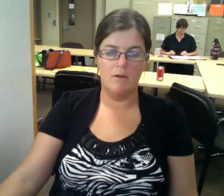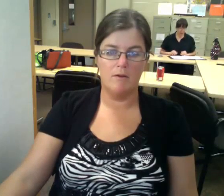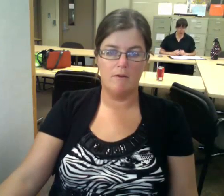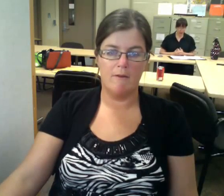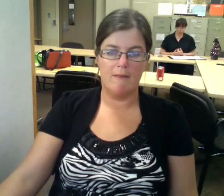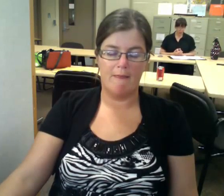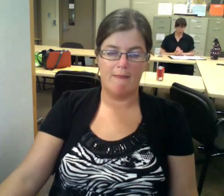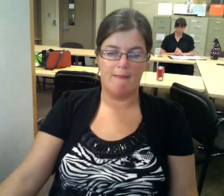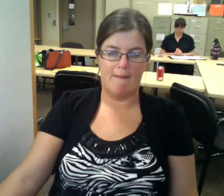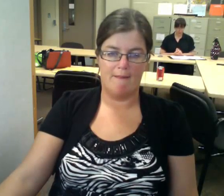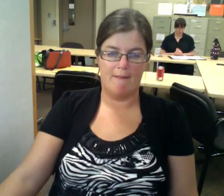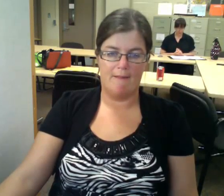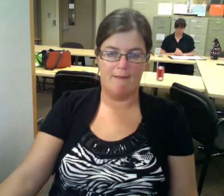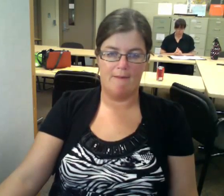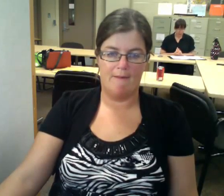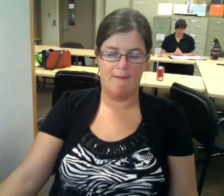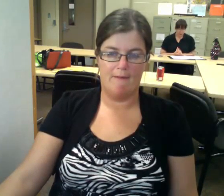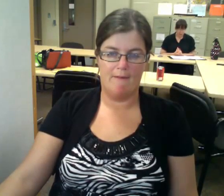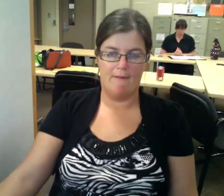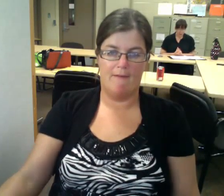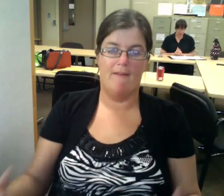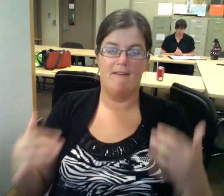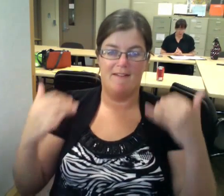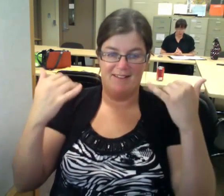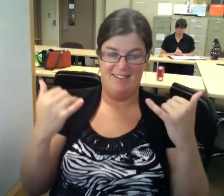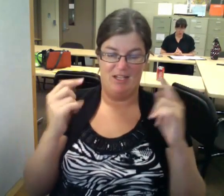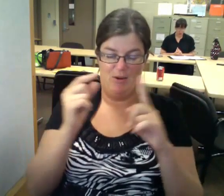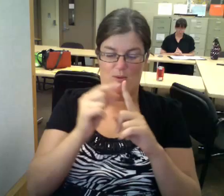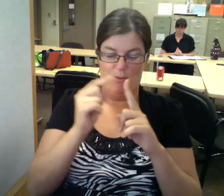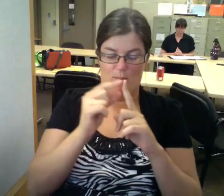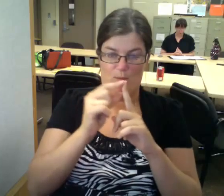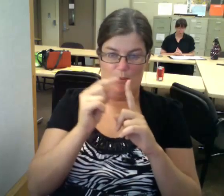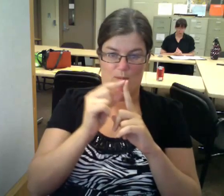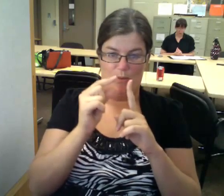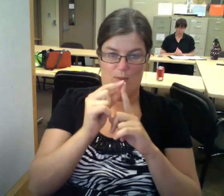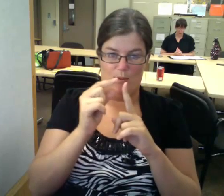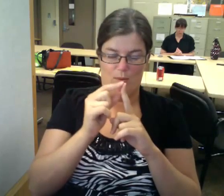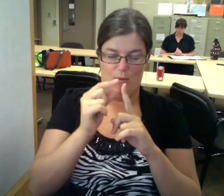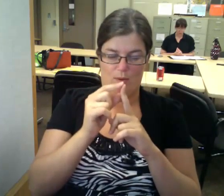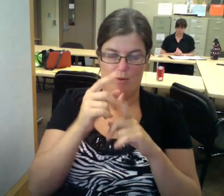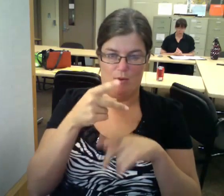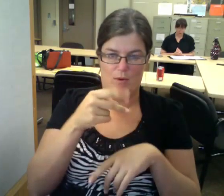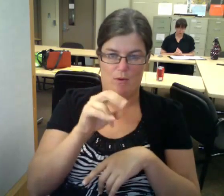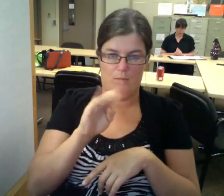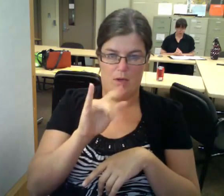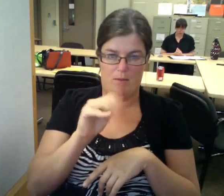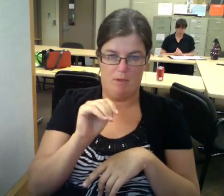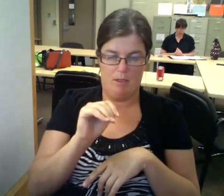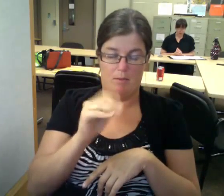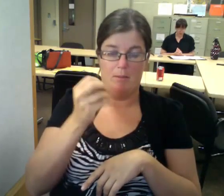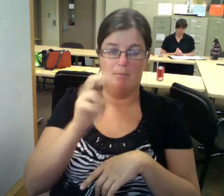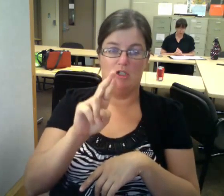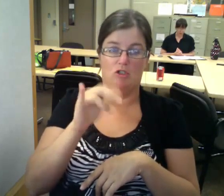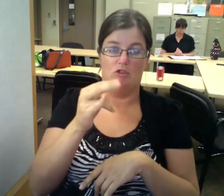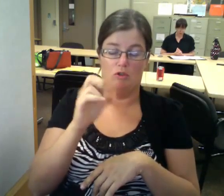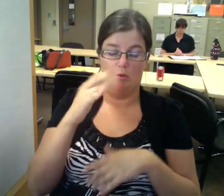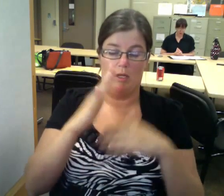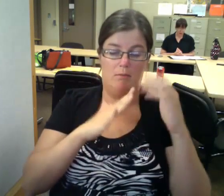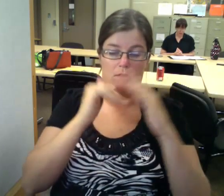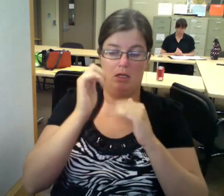Here's today's word problem. Let's say Mr. Jones wants to build a storage shed, and he wants the walls and the roof